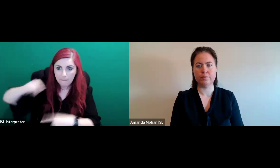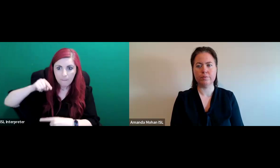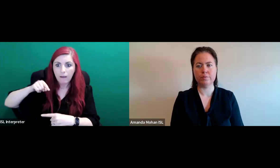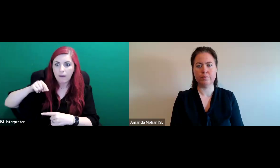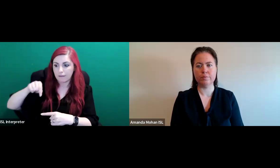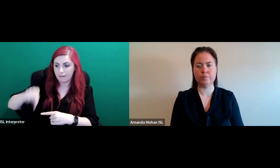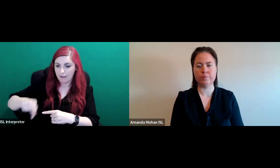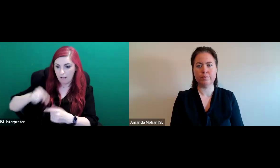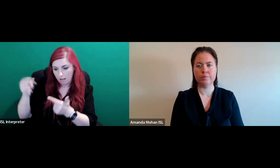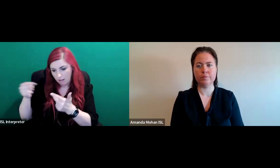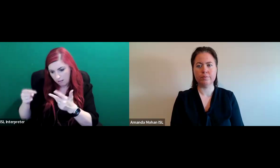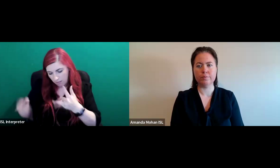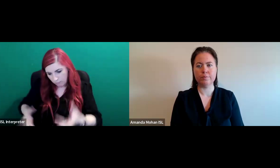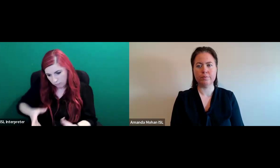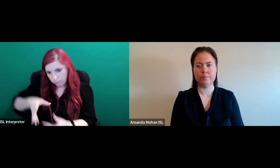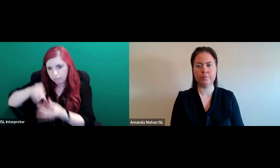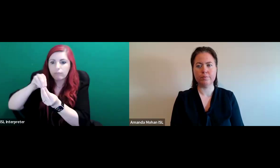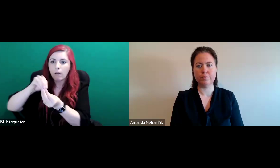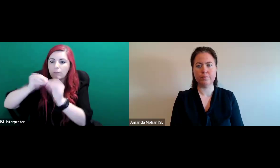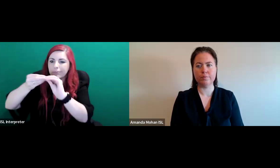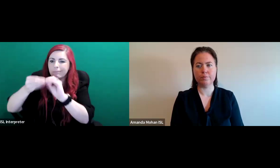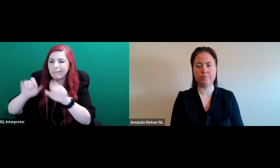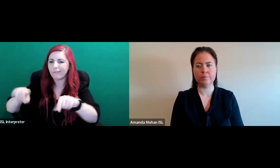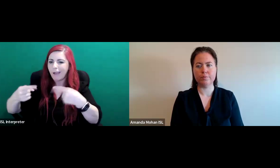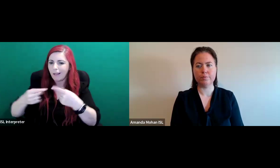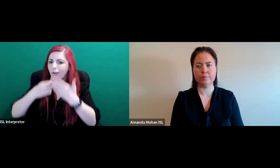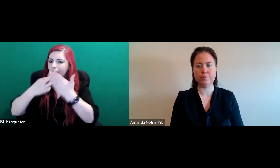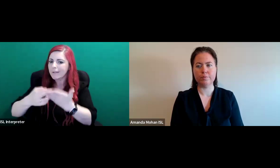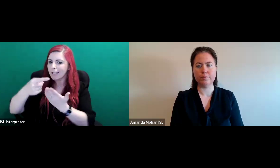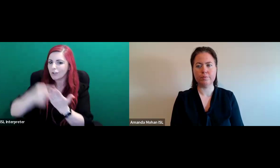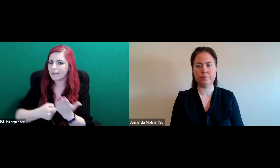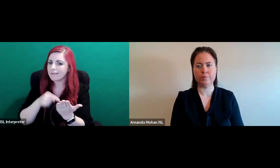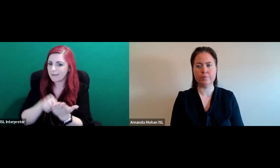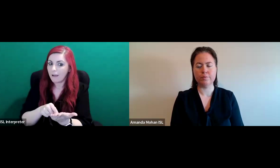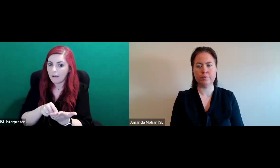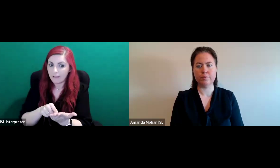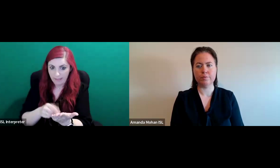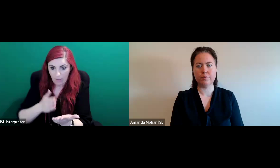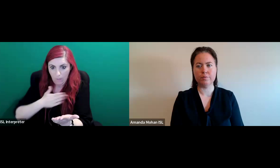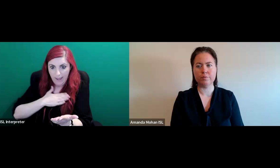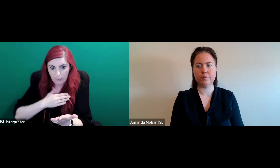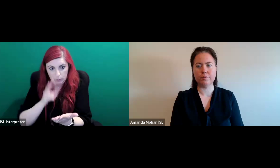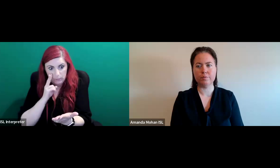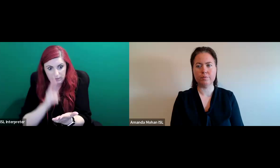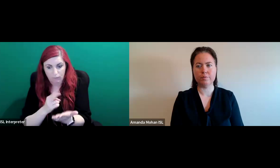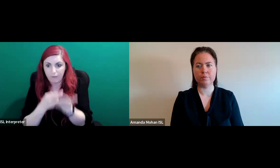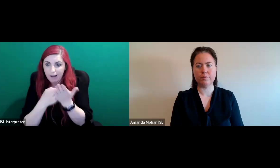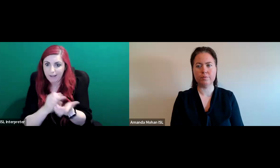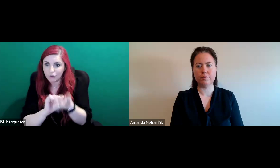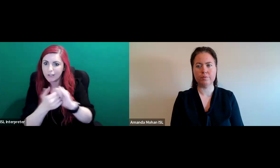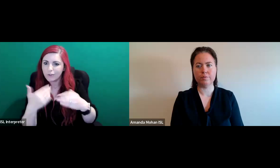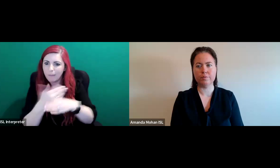what's really going on. The committee comes up with a final set of recommendations about what they would like to see changed by the